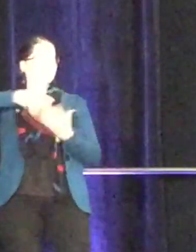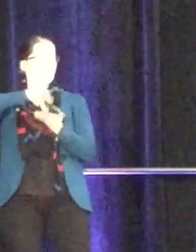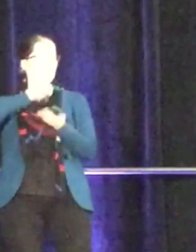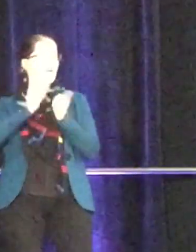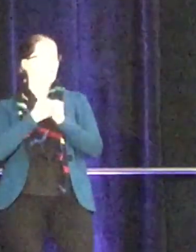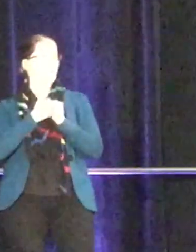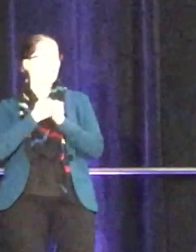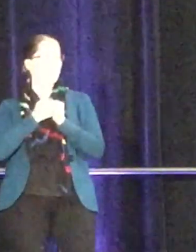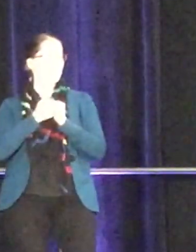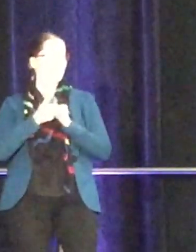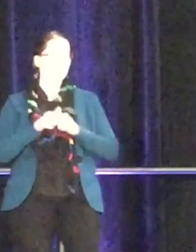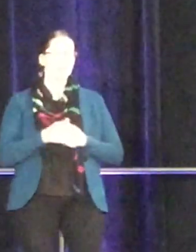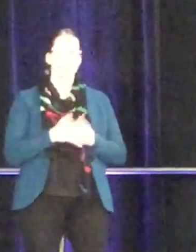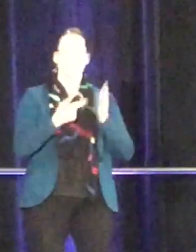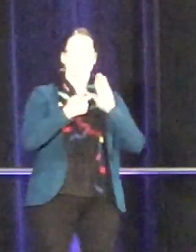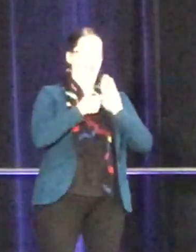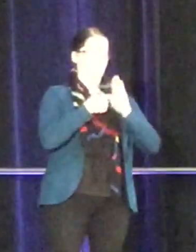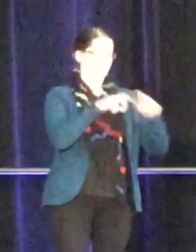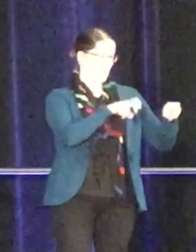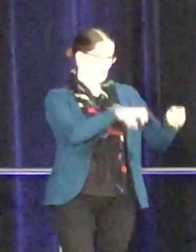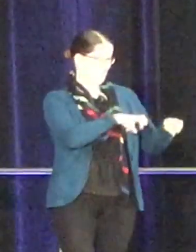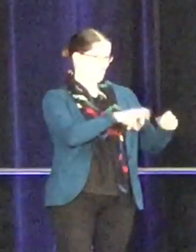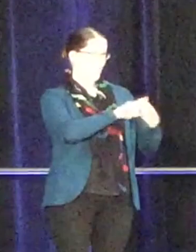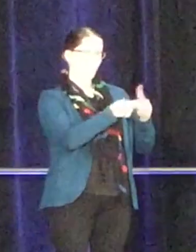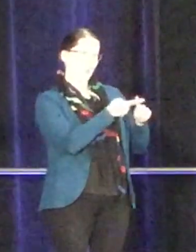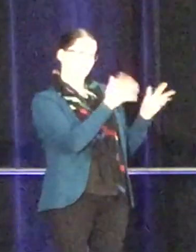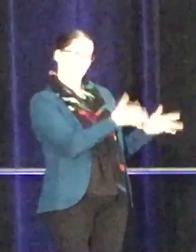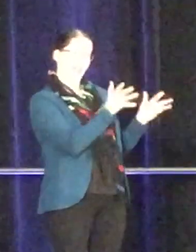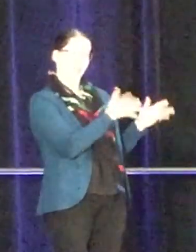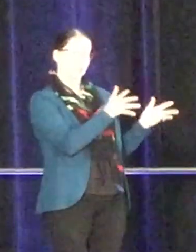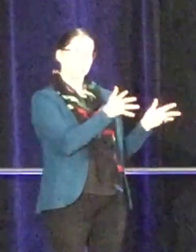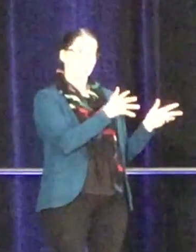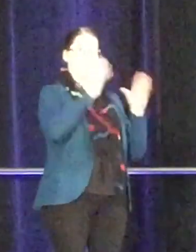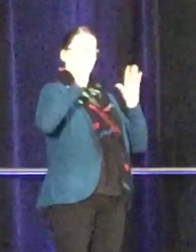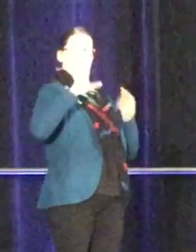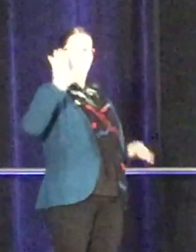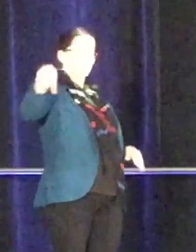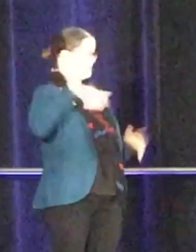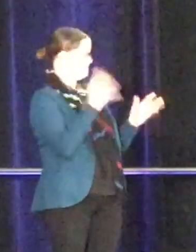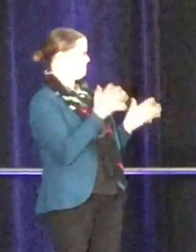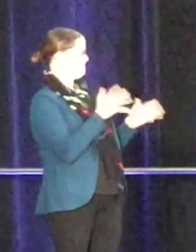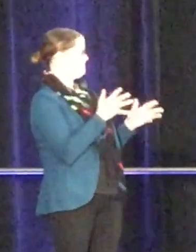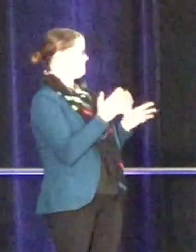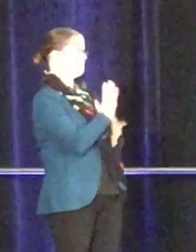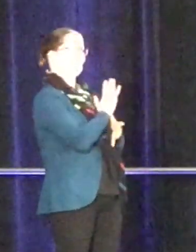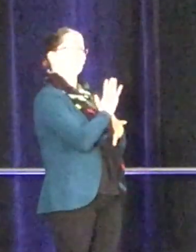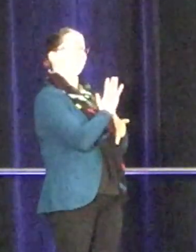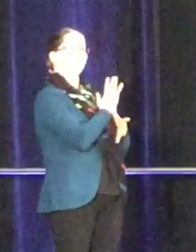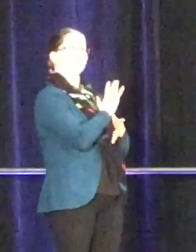The fact that I get to talk with my friend outweighs what you want me to talk about. That's